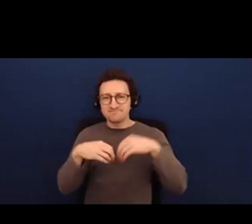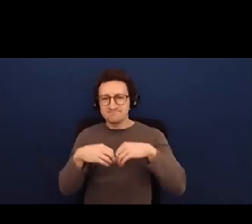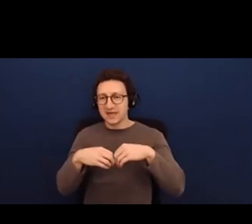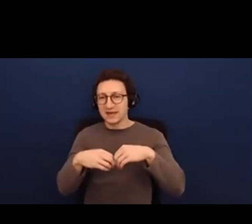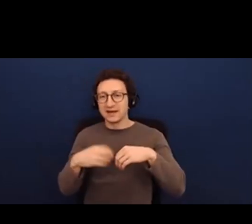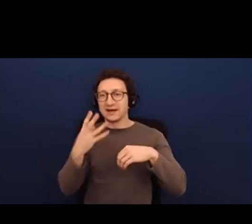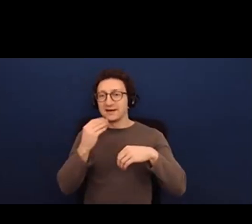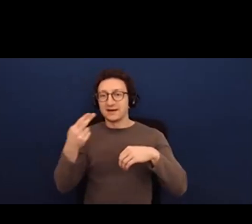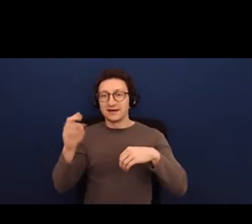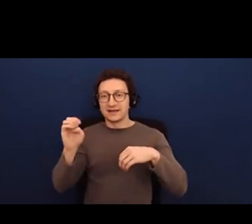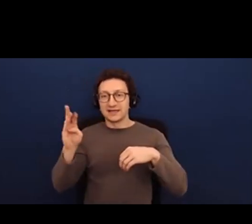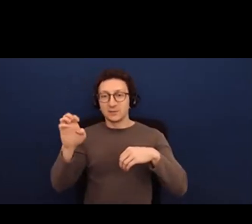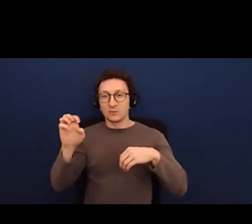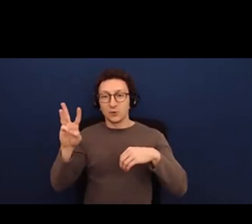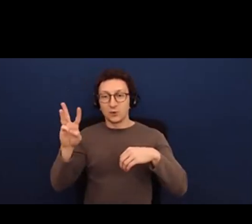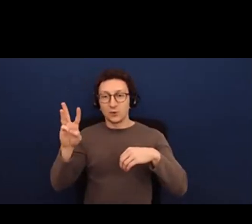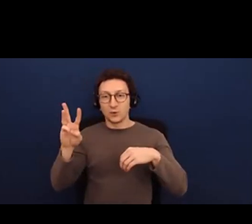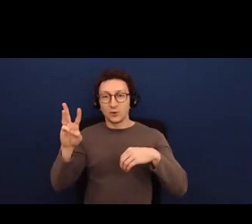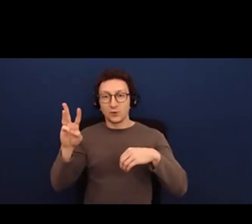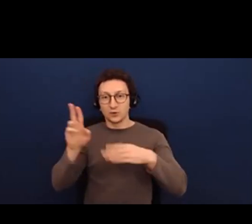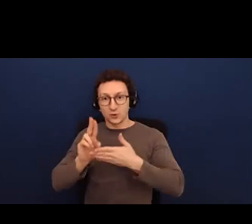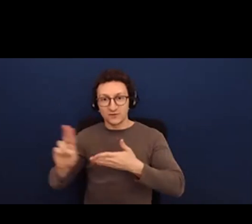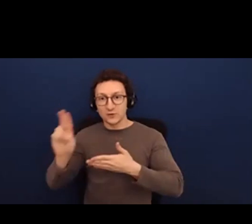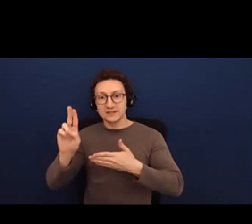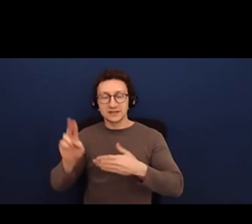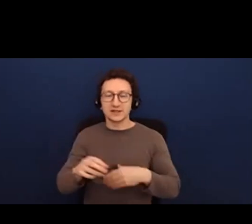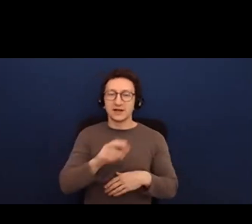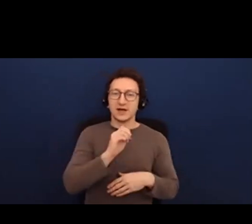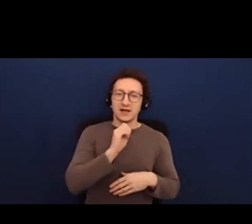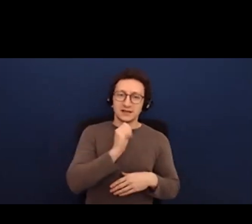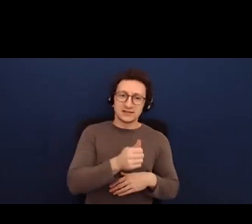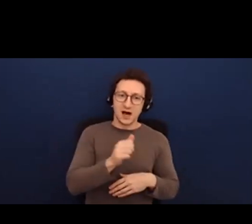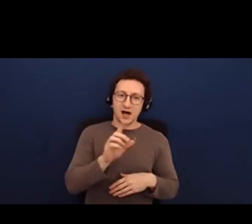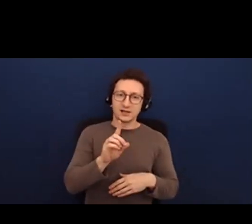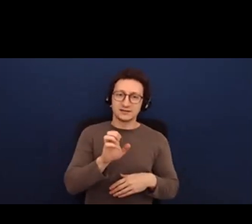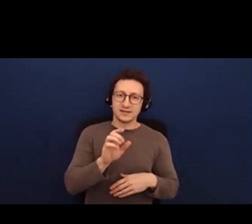be non-denominational. I think that's what he was really interested in.